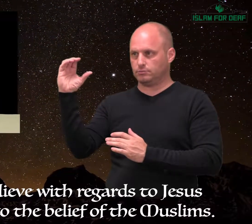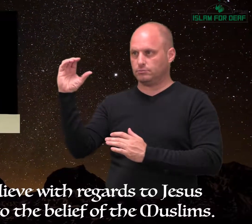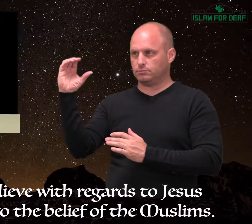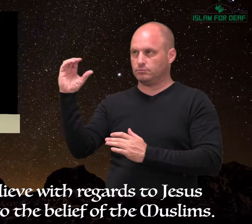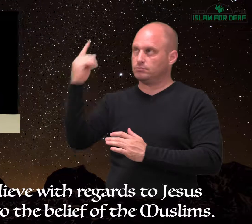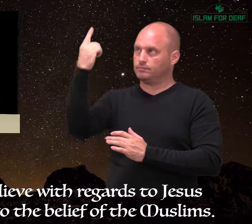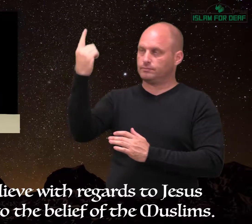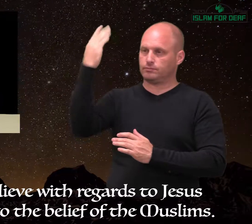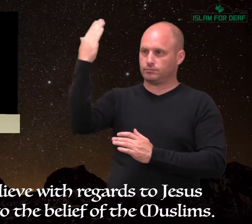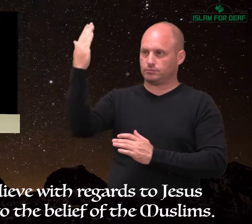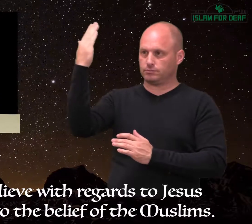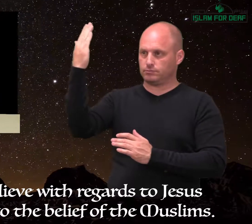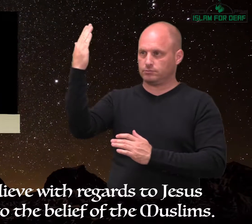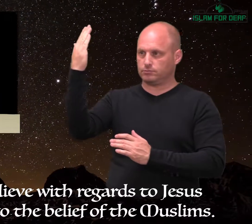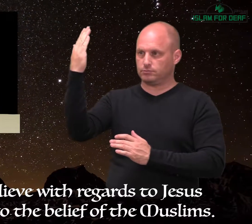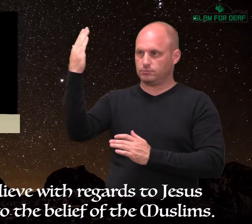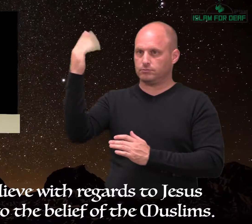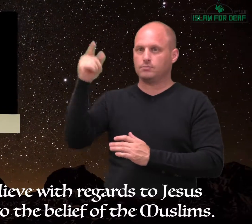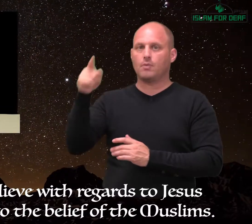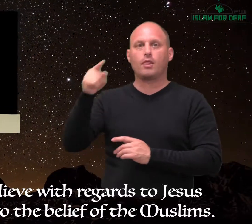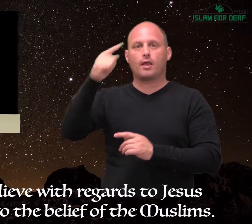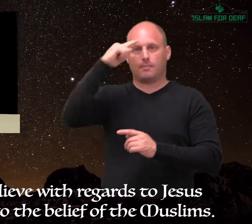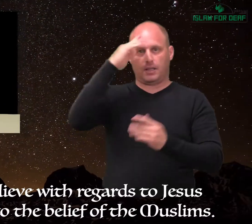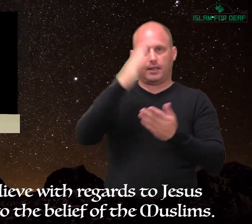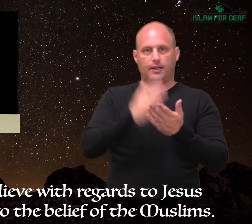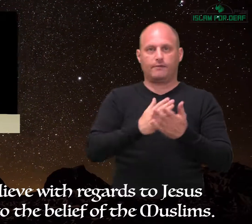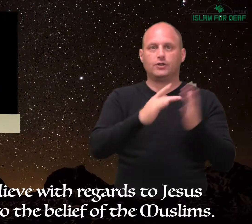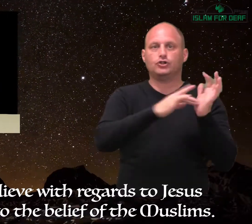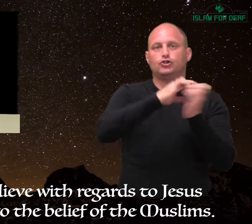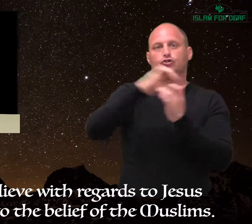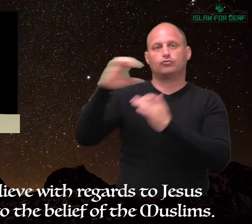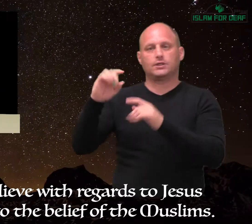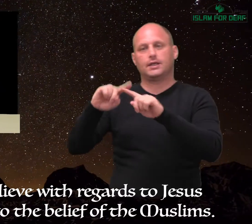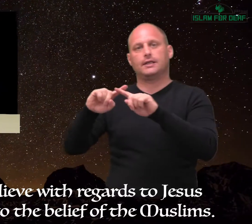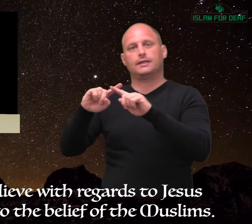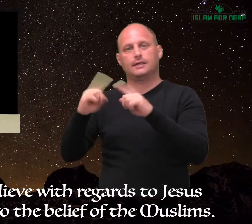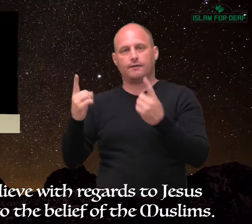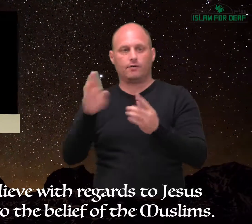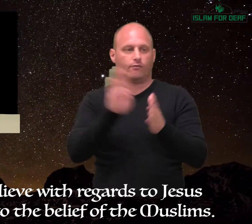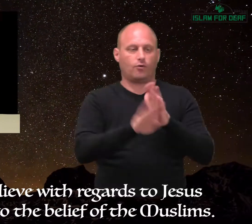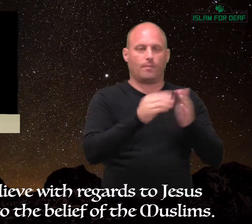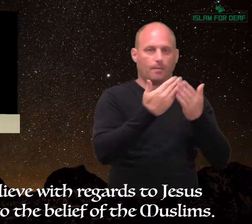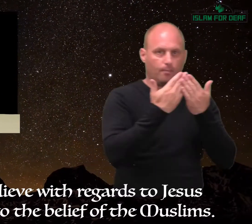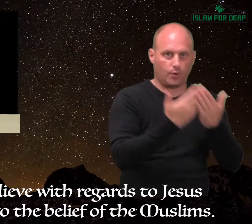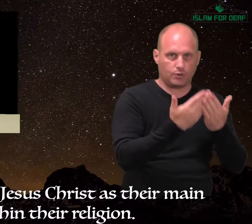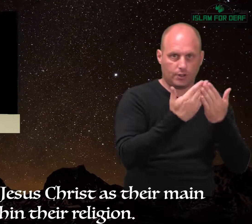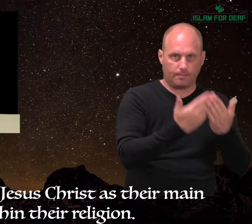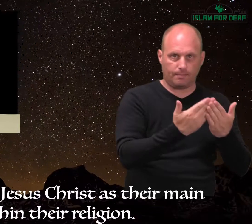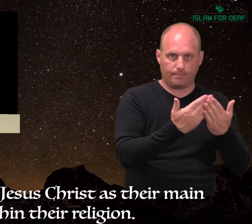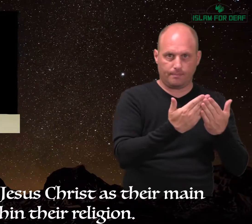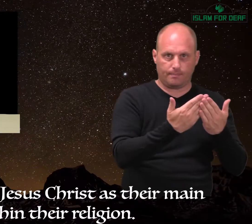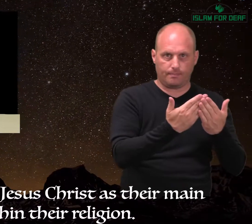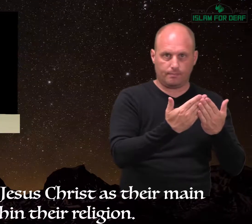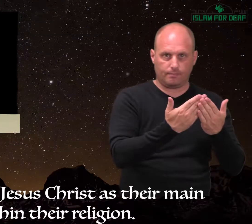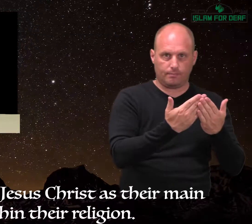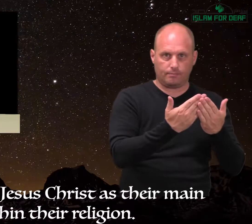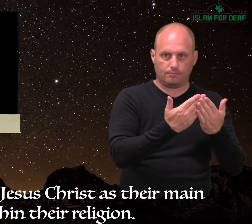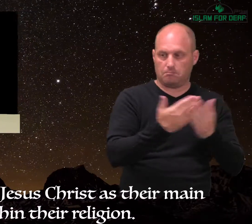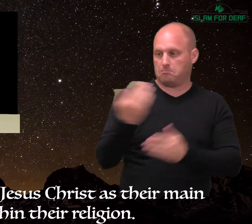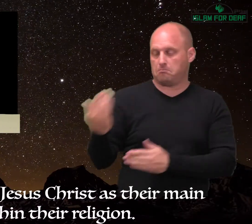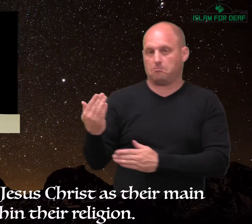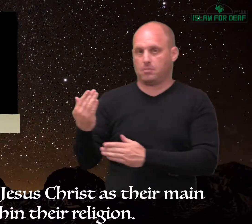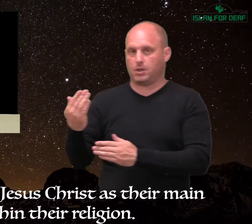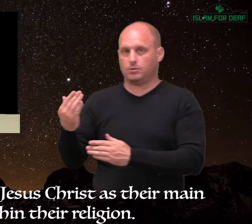belief with regard to Jesus Christ is different to the belief of the Muslims, but they consider